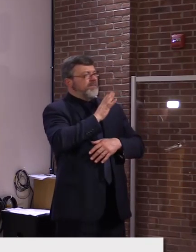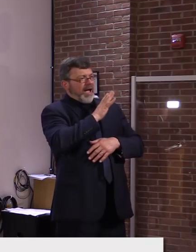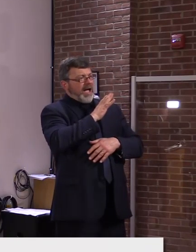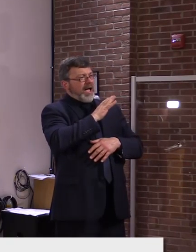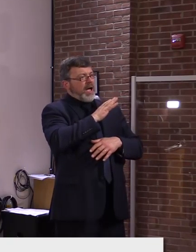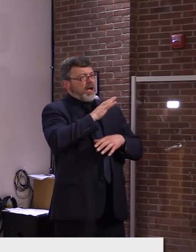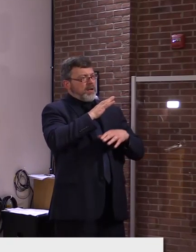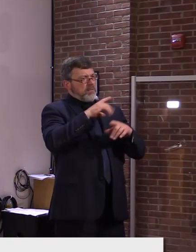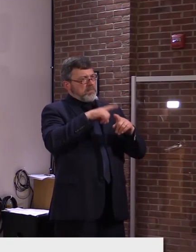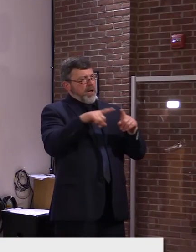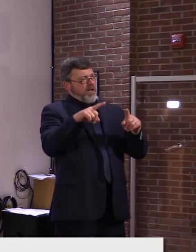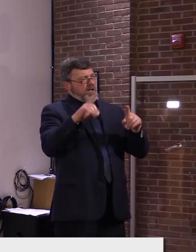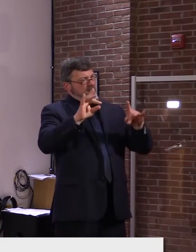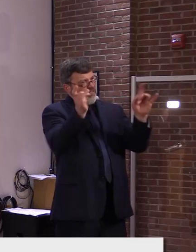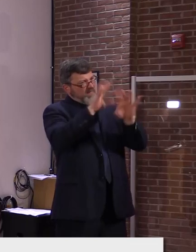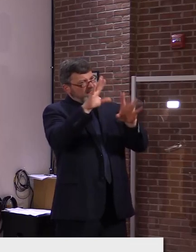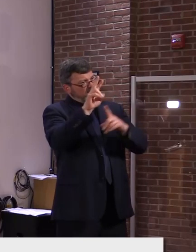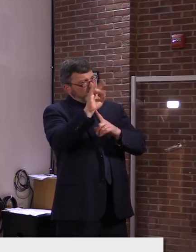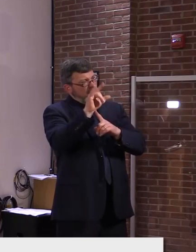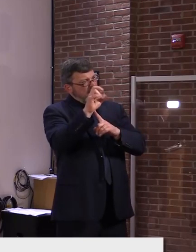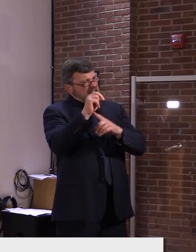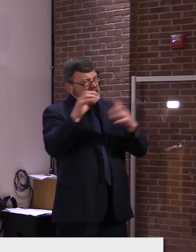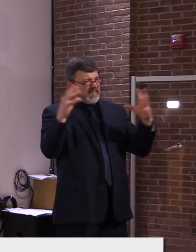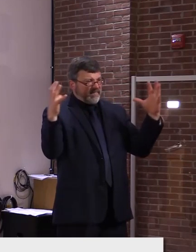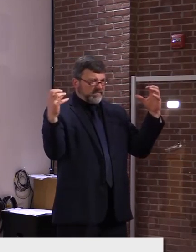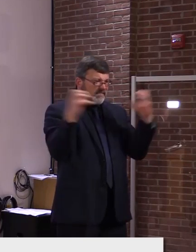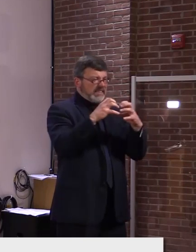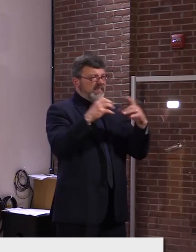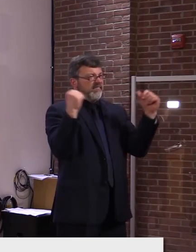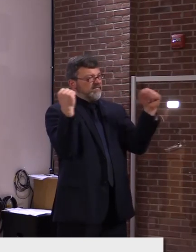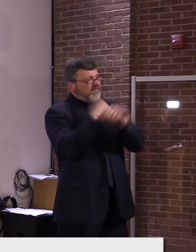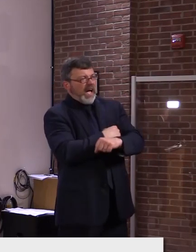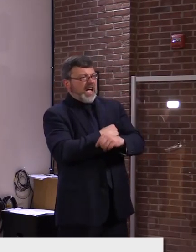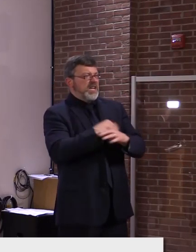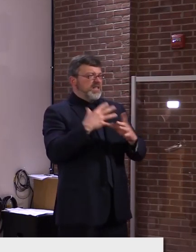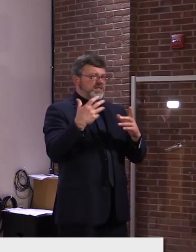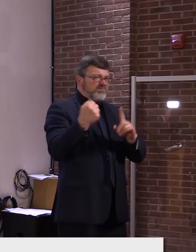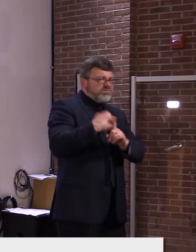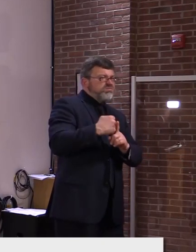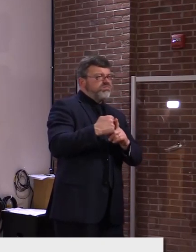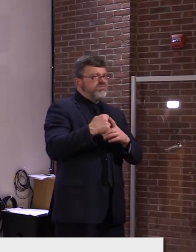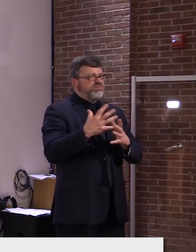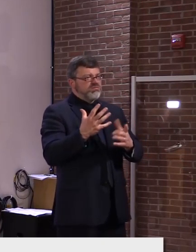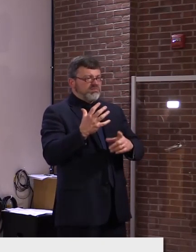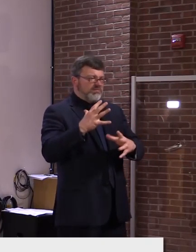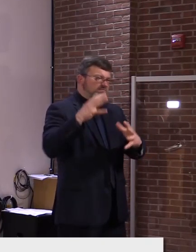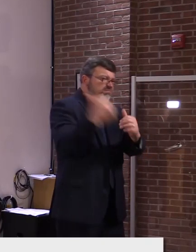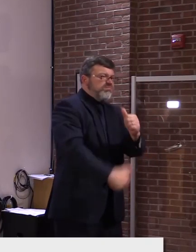into a physical confrontation. So I condemn the action by whoever did it.